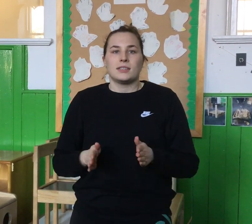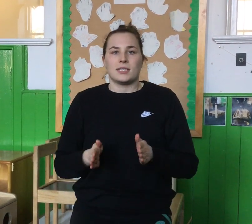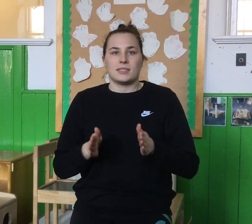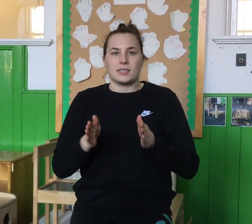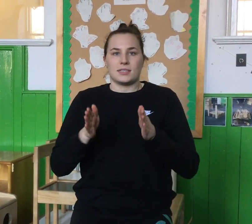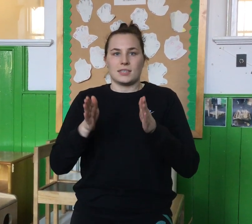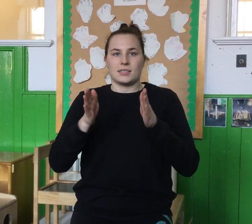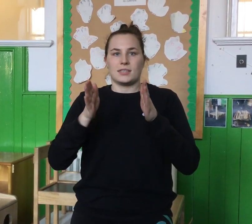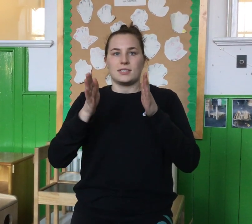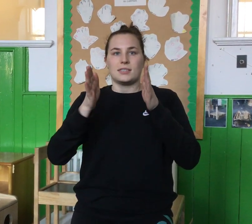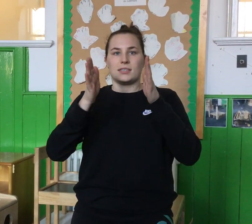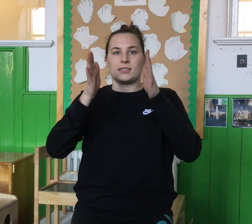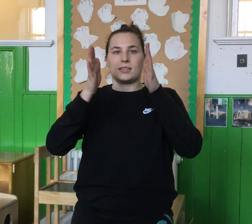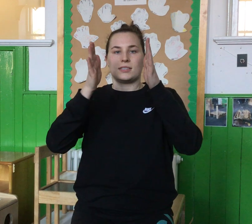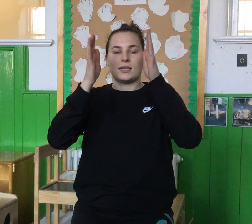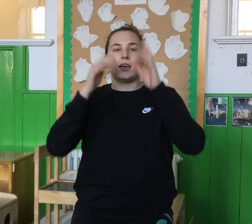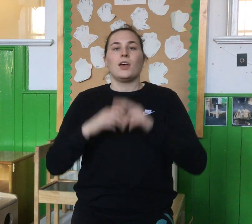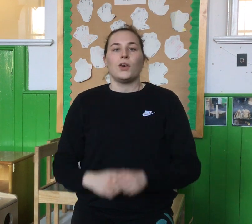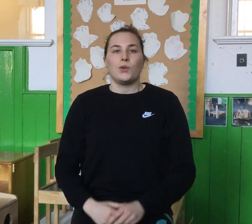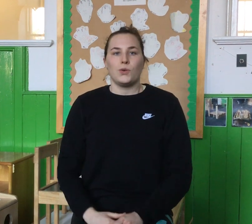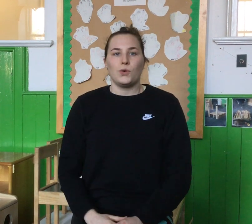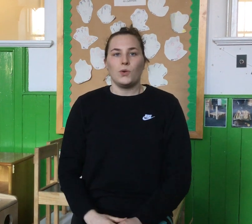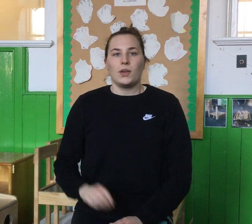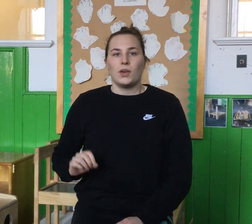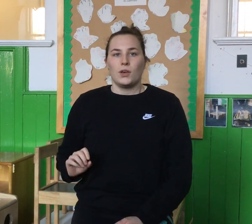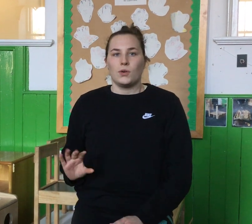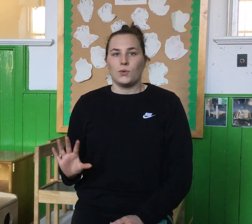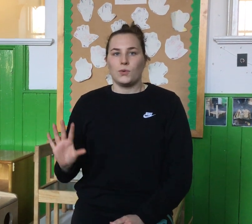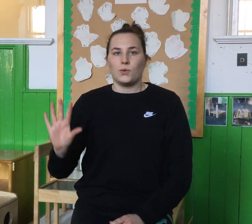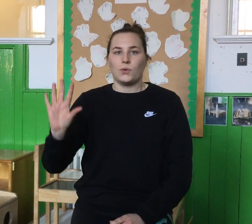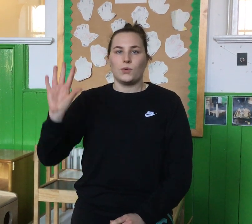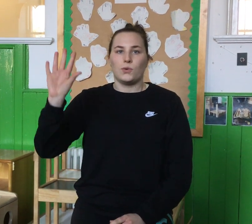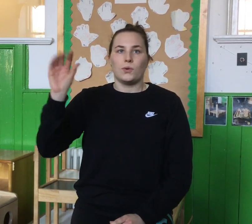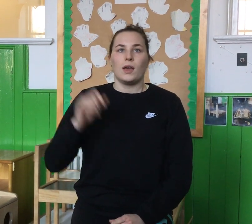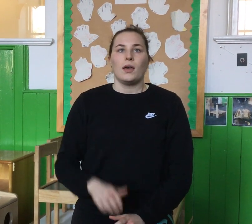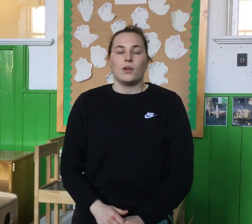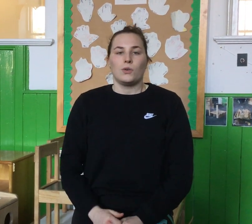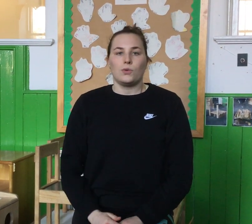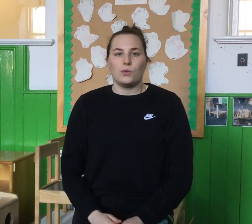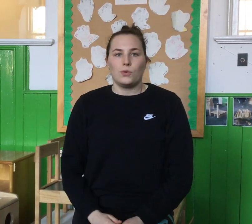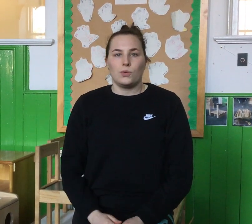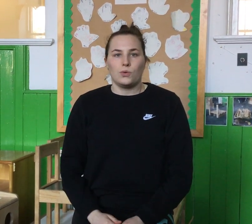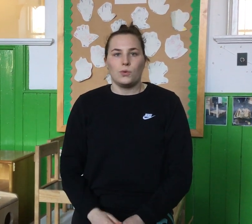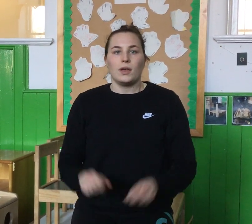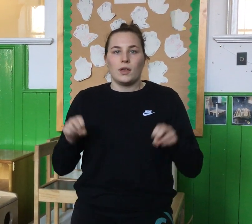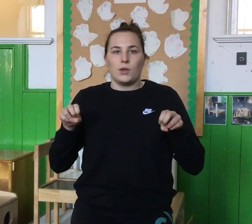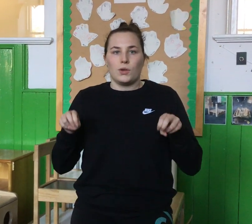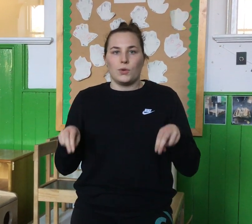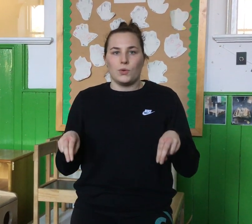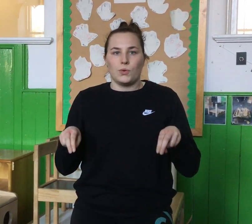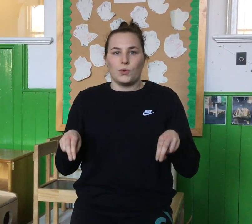T, T, T, U, U, U, U.